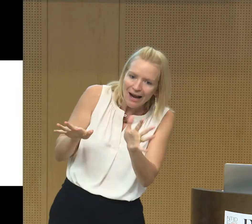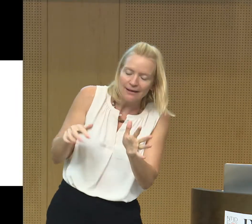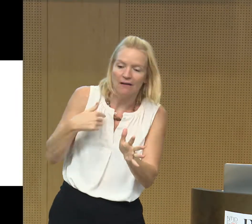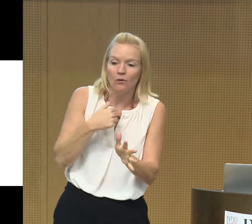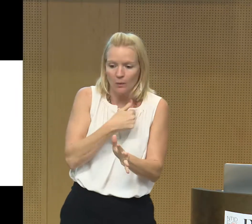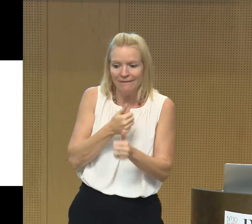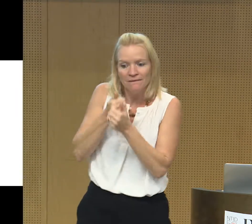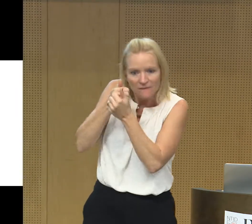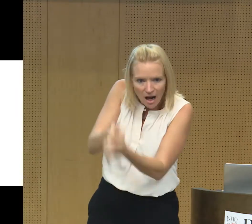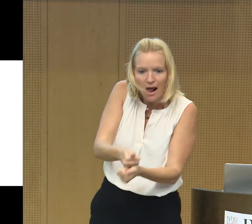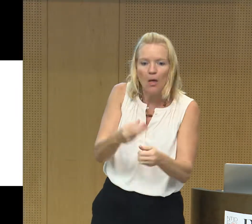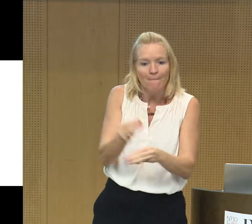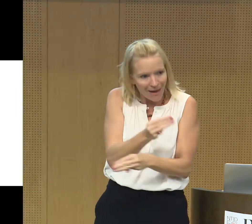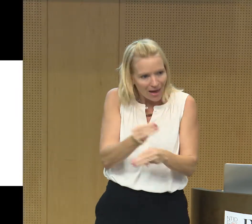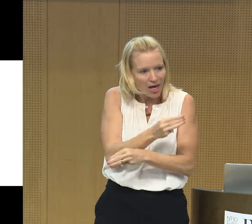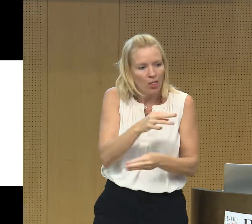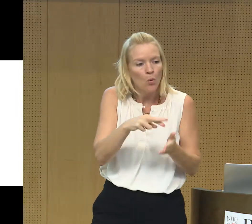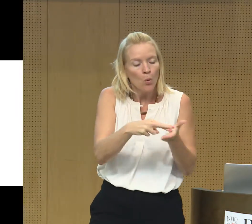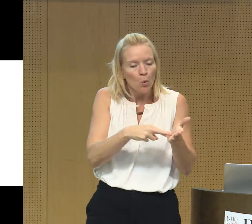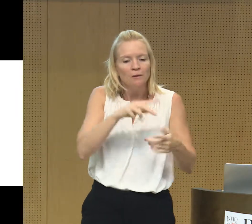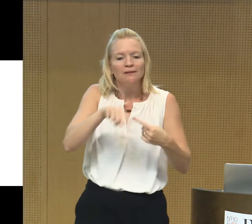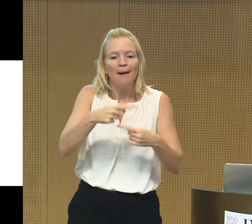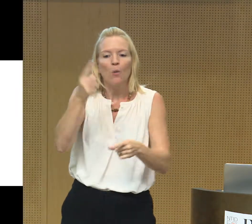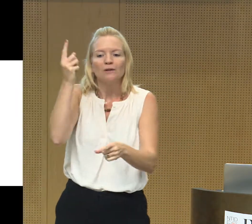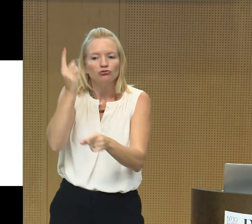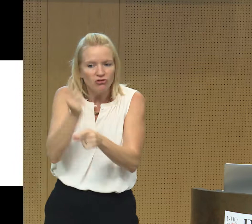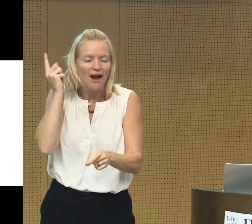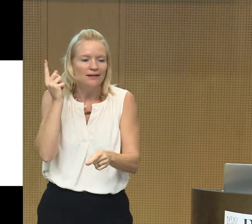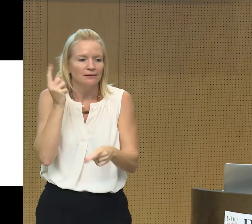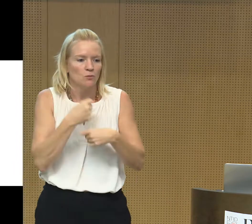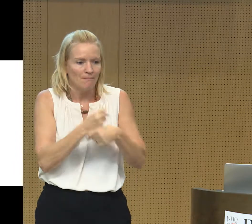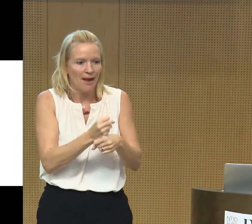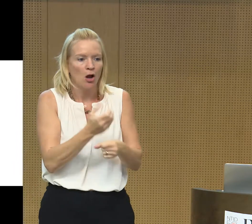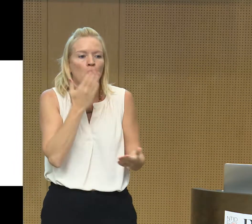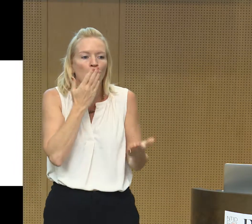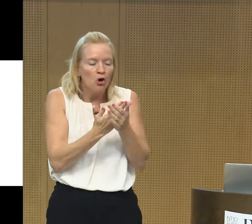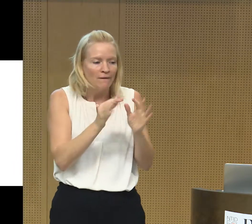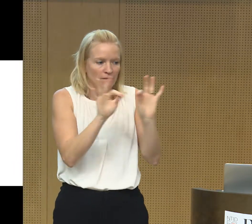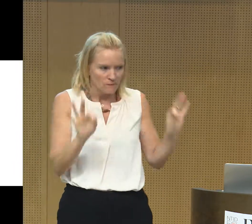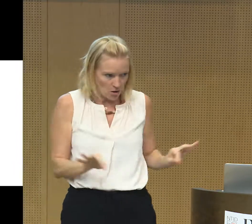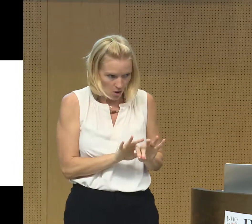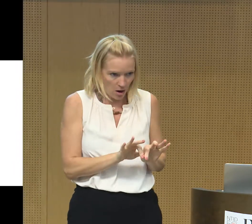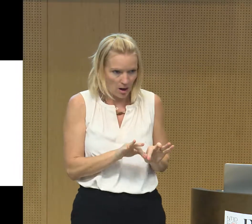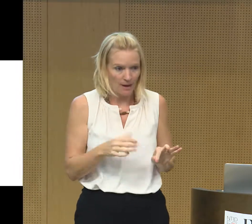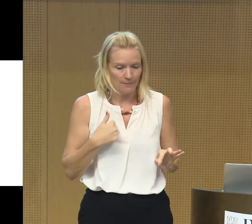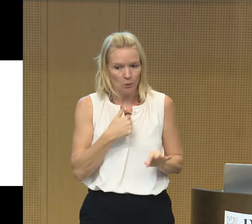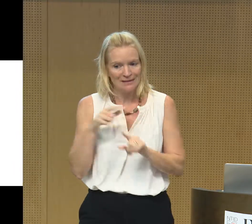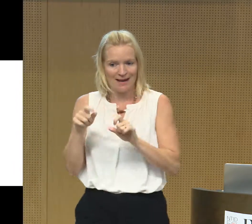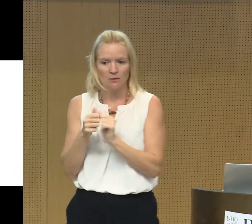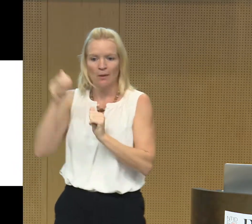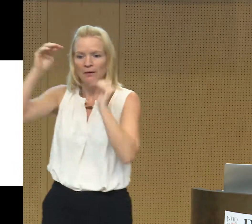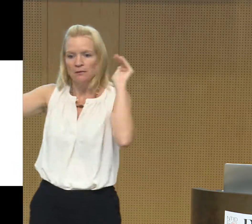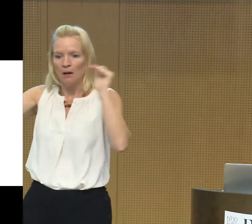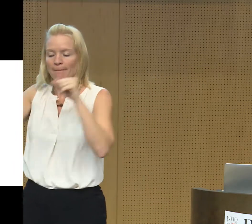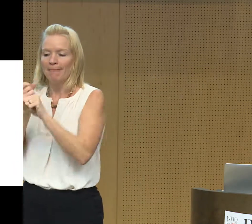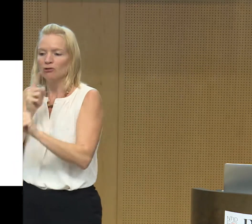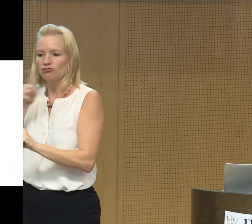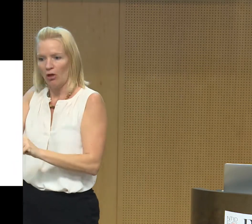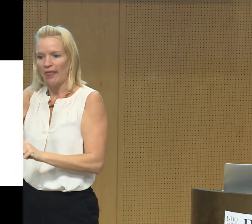but we did follow the mathematical equations to make sure we were following what we needed to do so that native adult